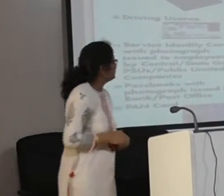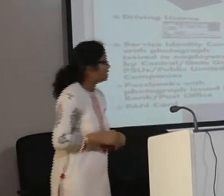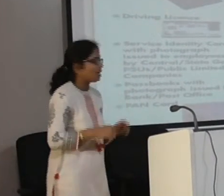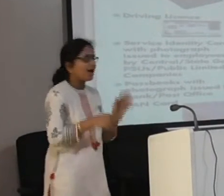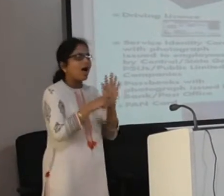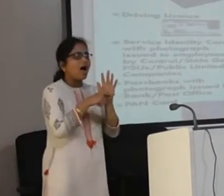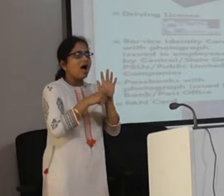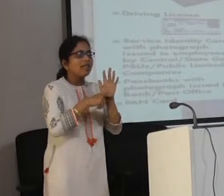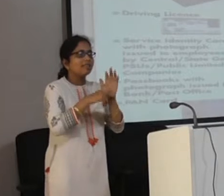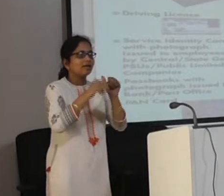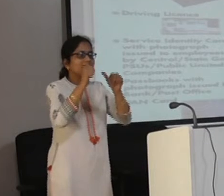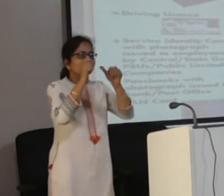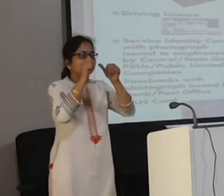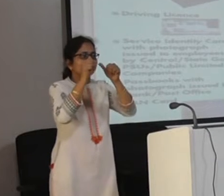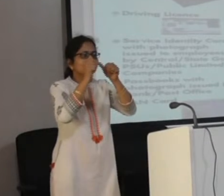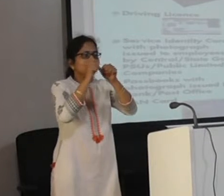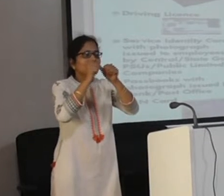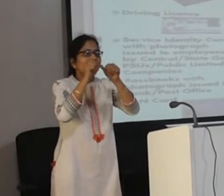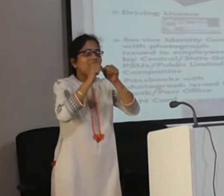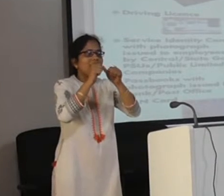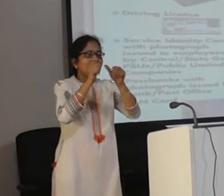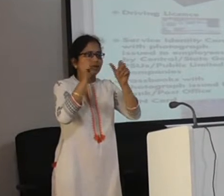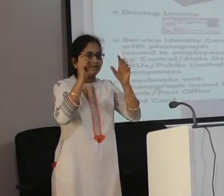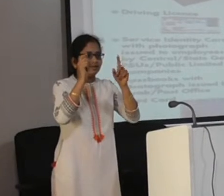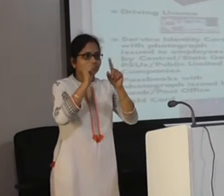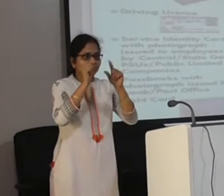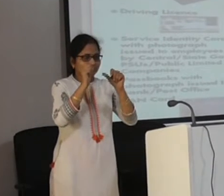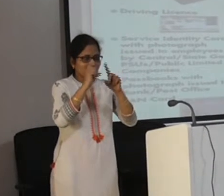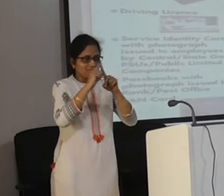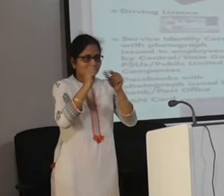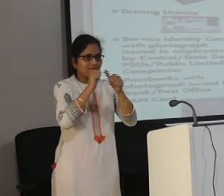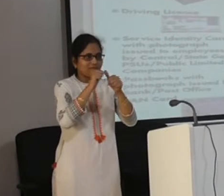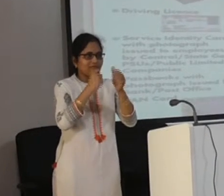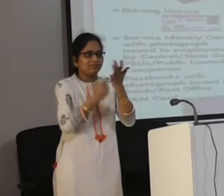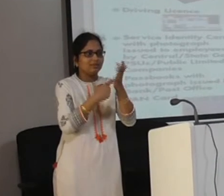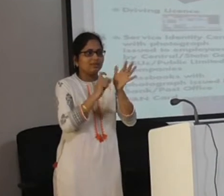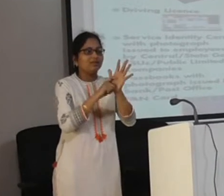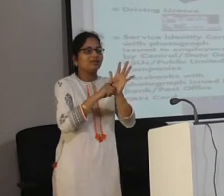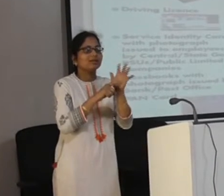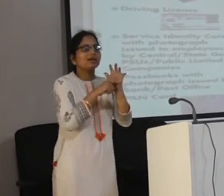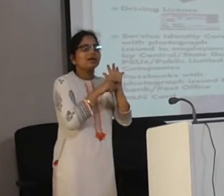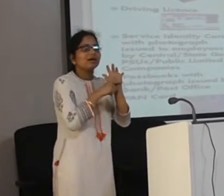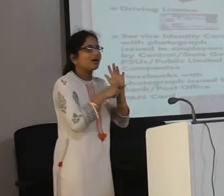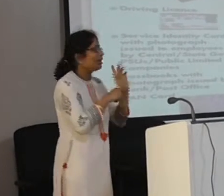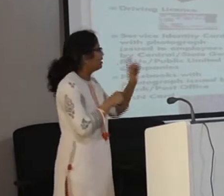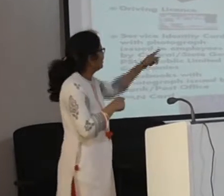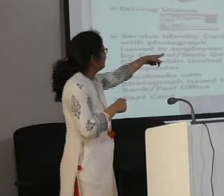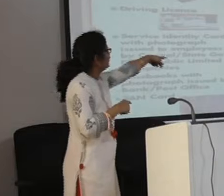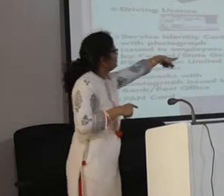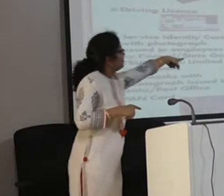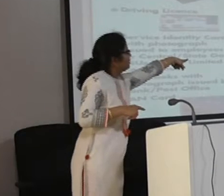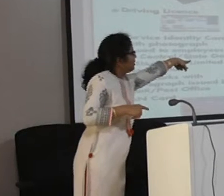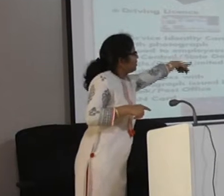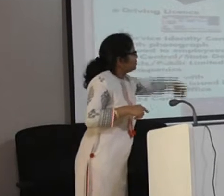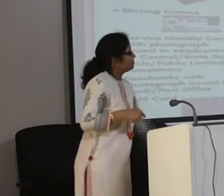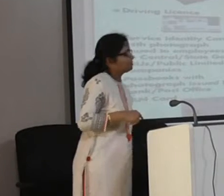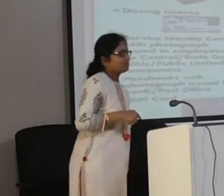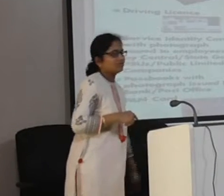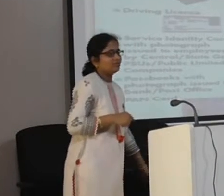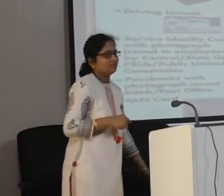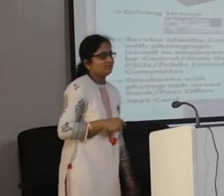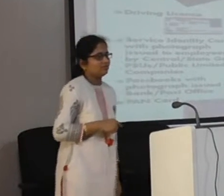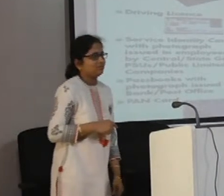Aadhaar card, and such 11 documents. So